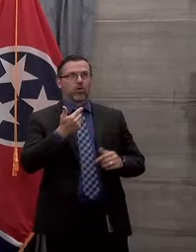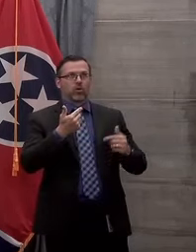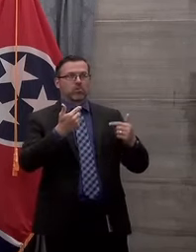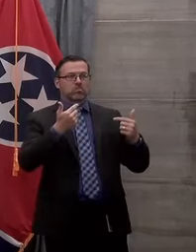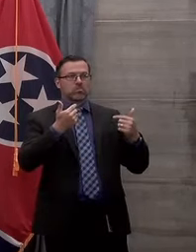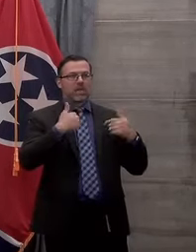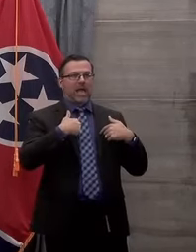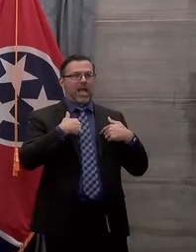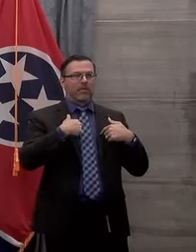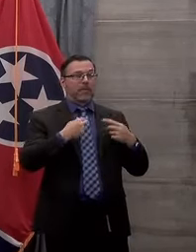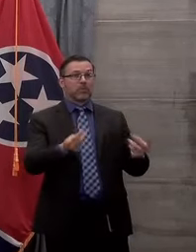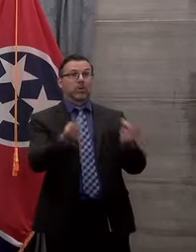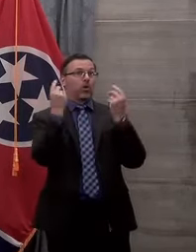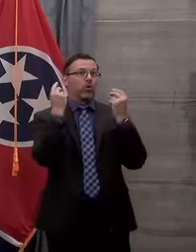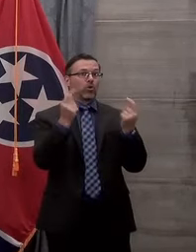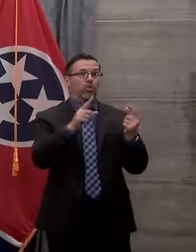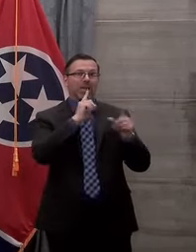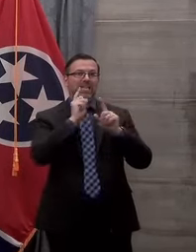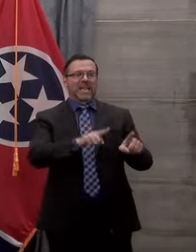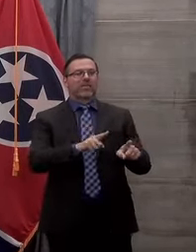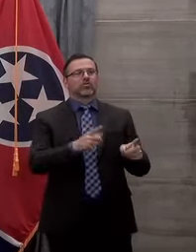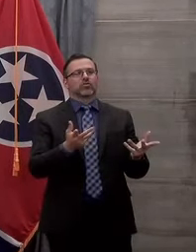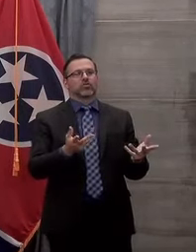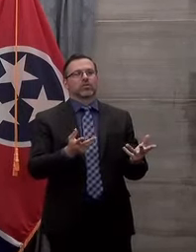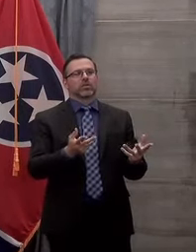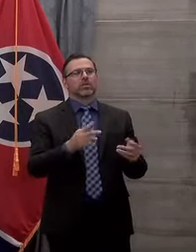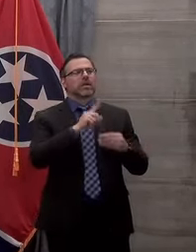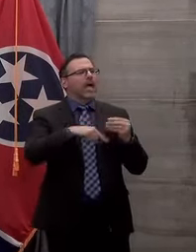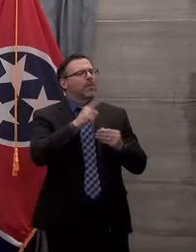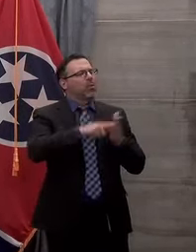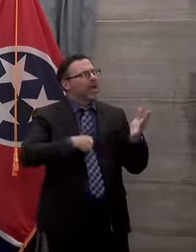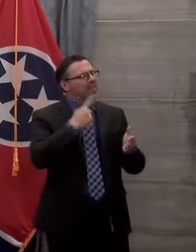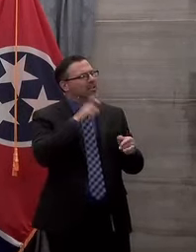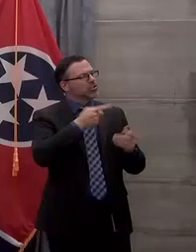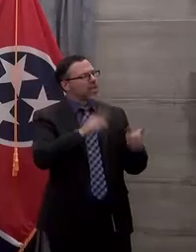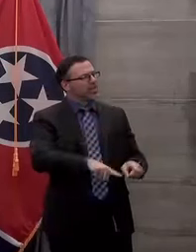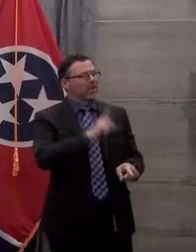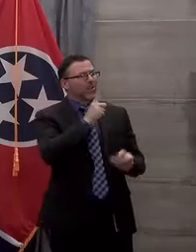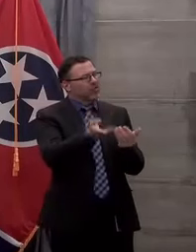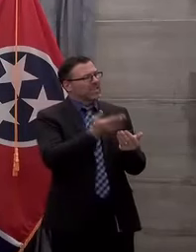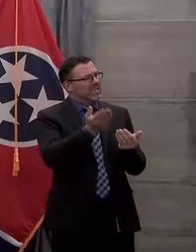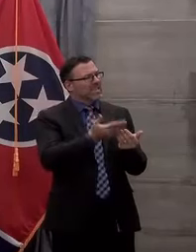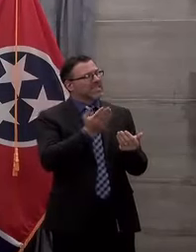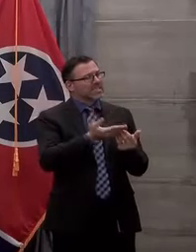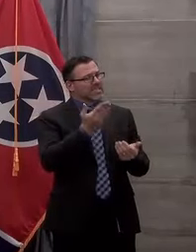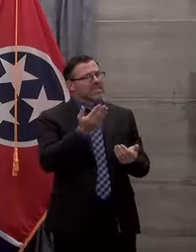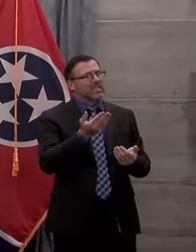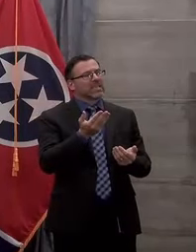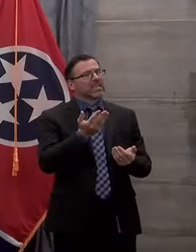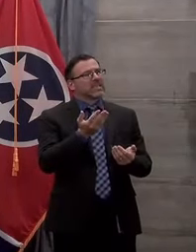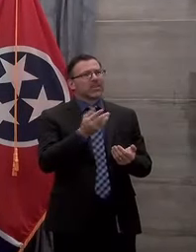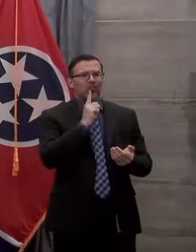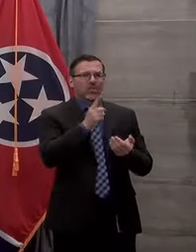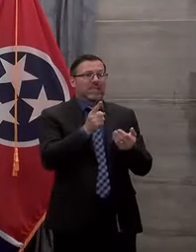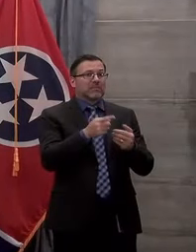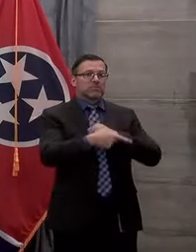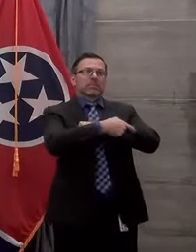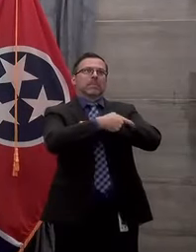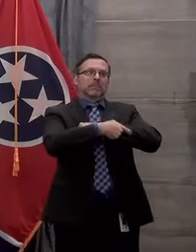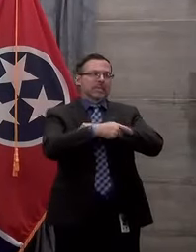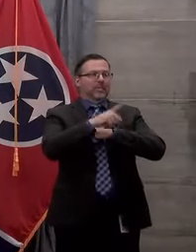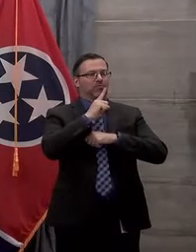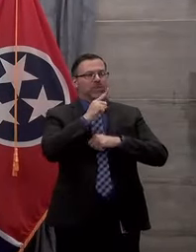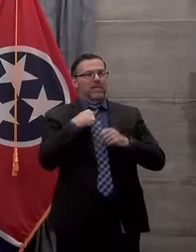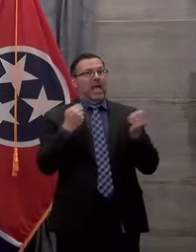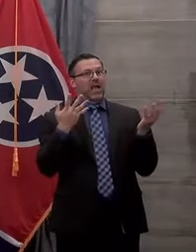make a quick statement about what I think should happen. It's very easy to, and it's very tempting,